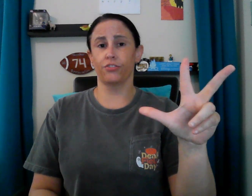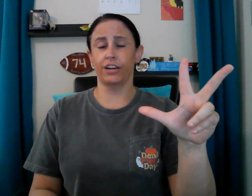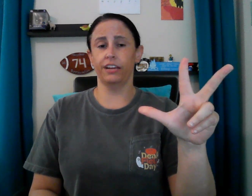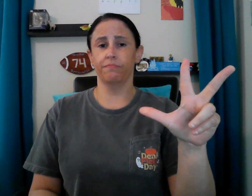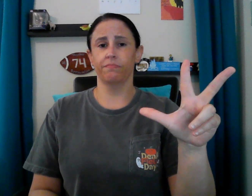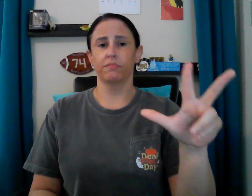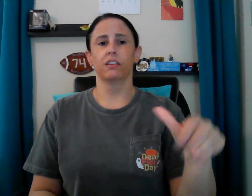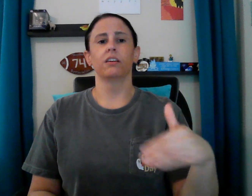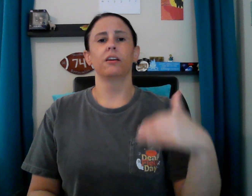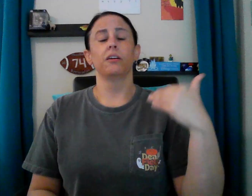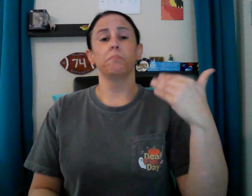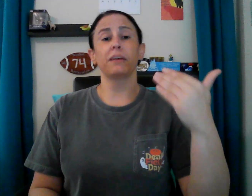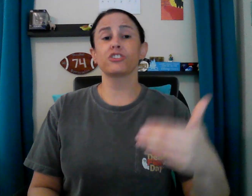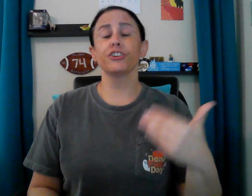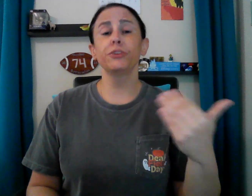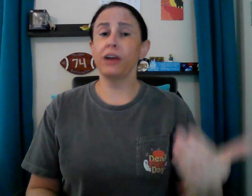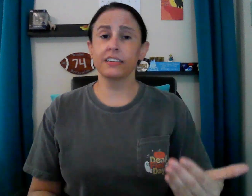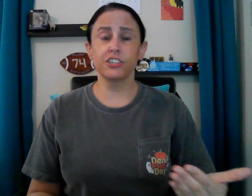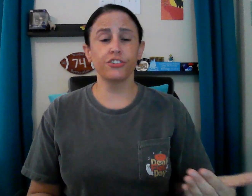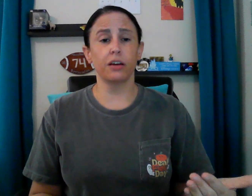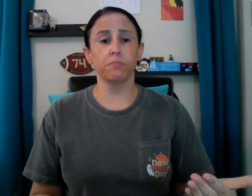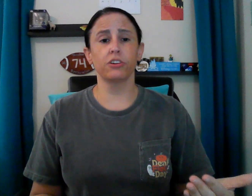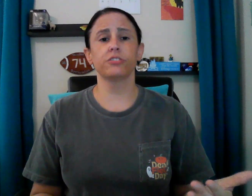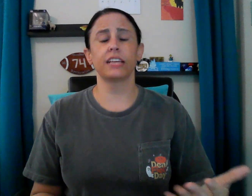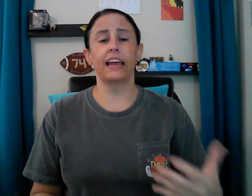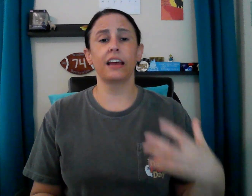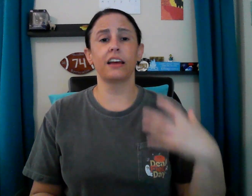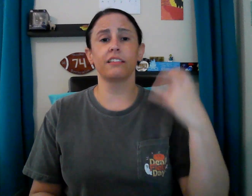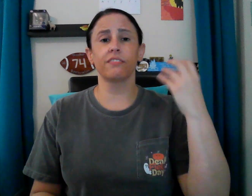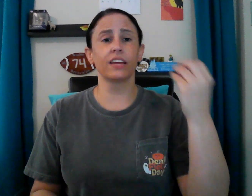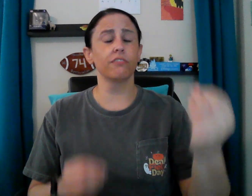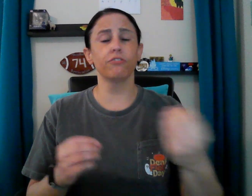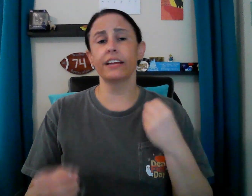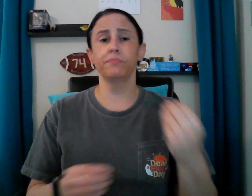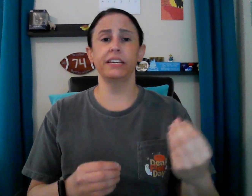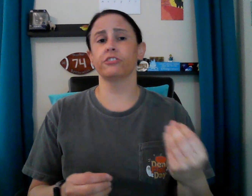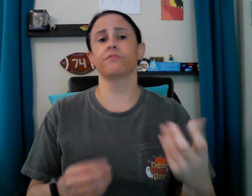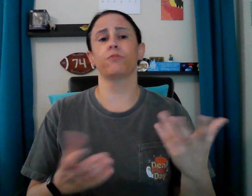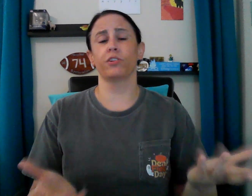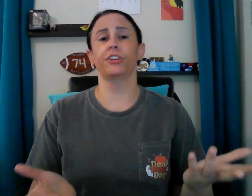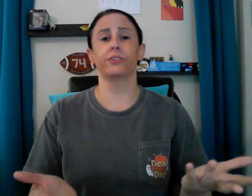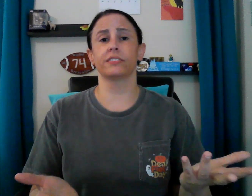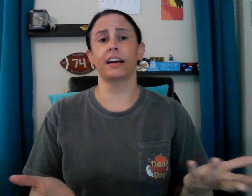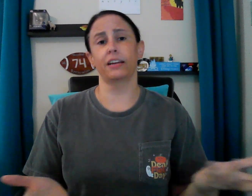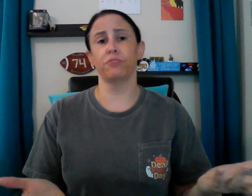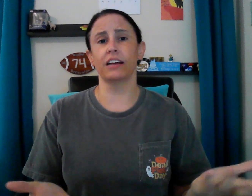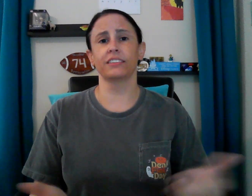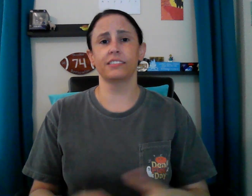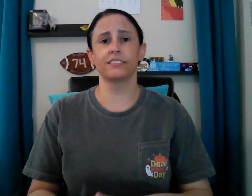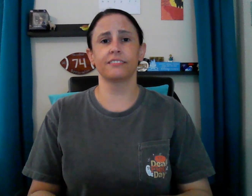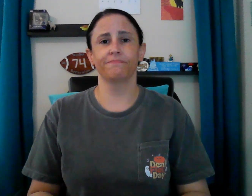2003. Make sure you practice your numbers and think of random years for you to sign and practice.